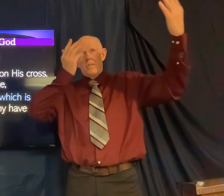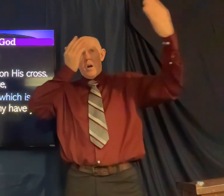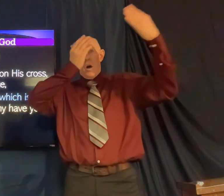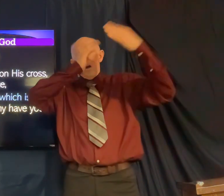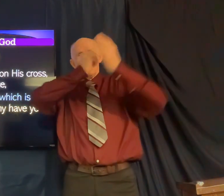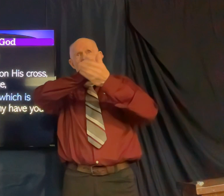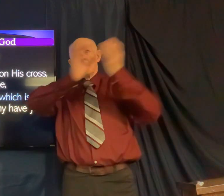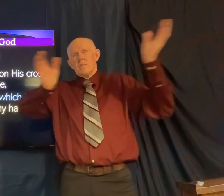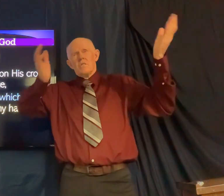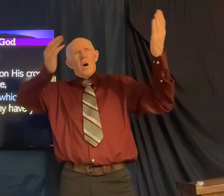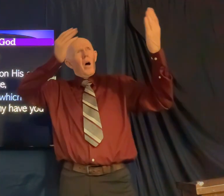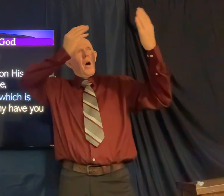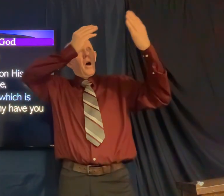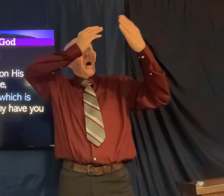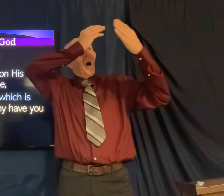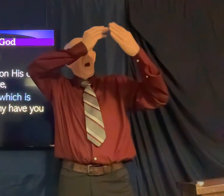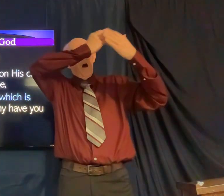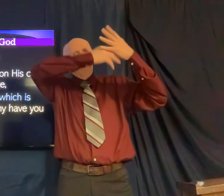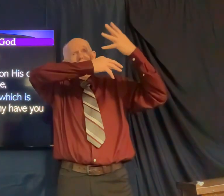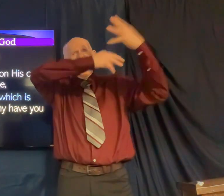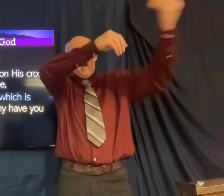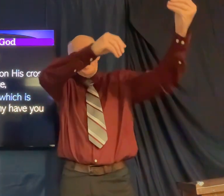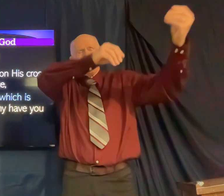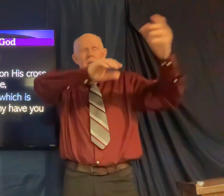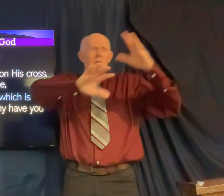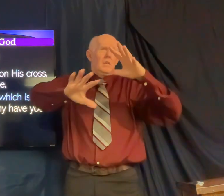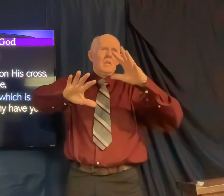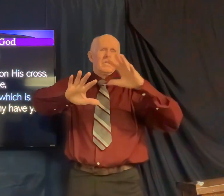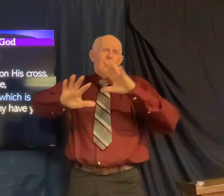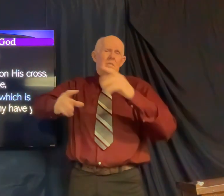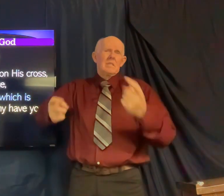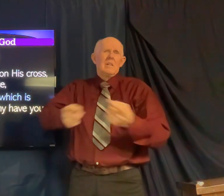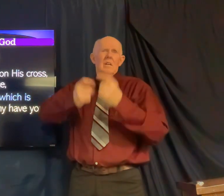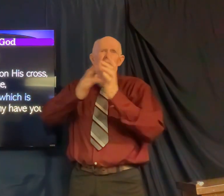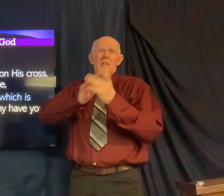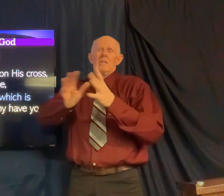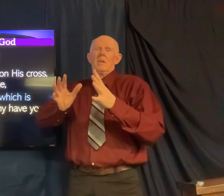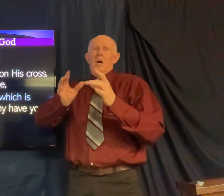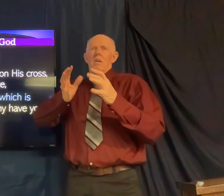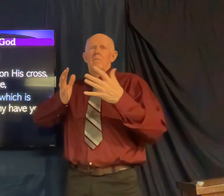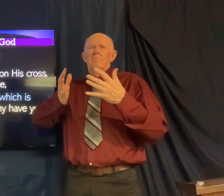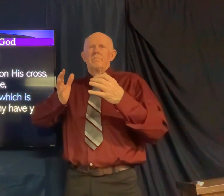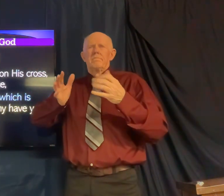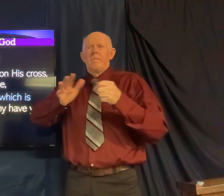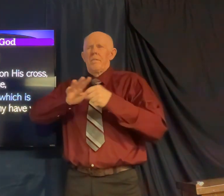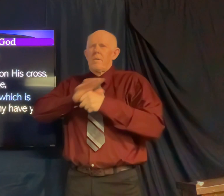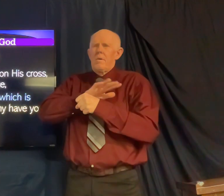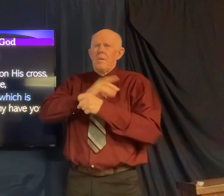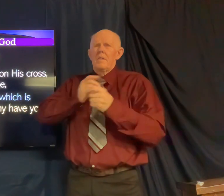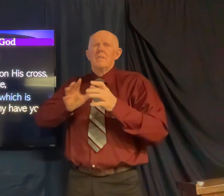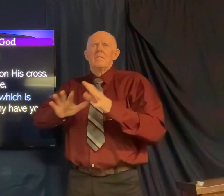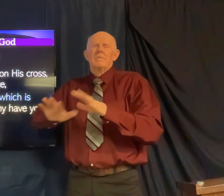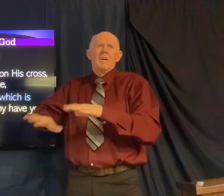God left him, and it became dark when God left because of sin.